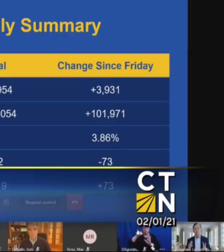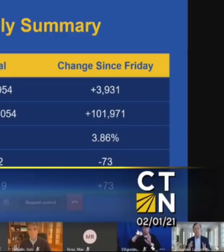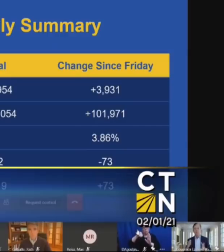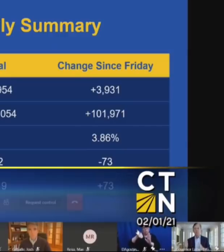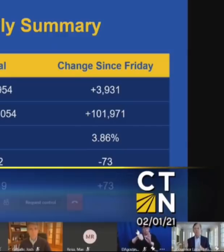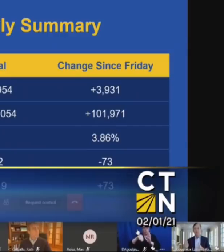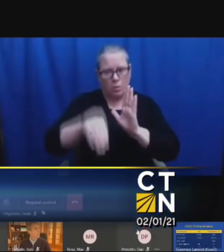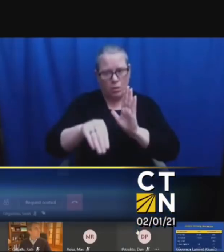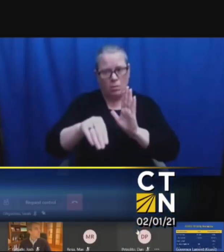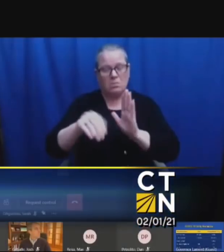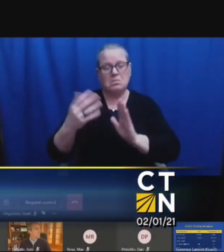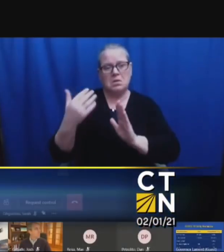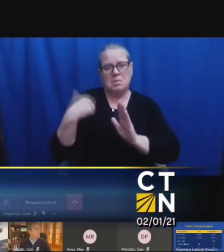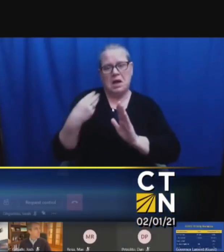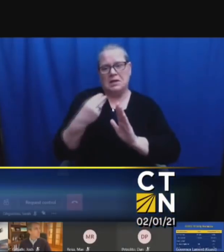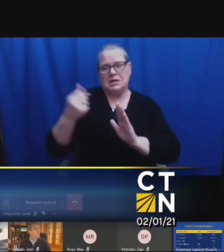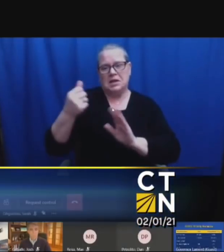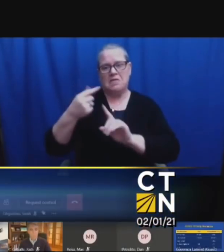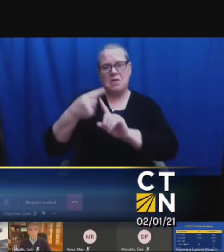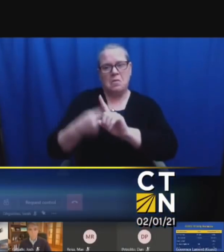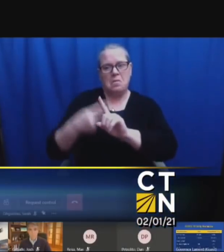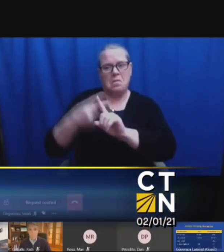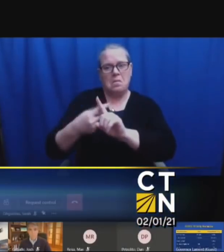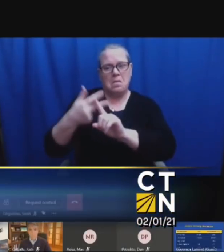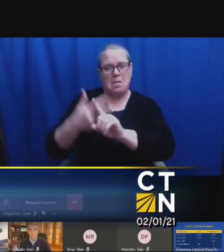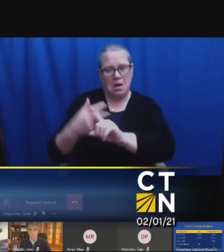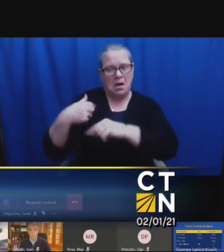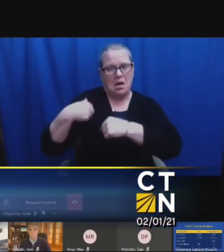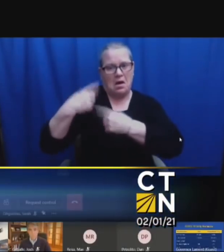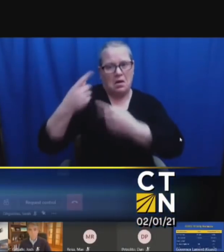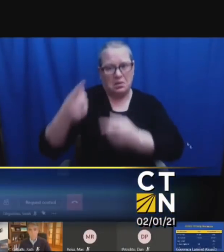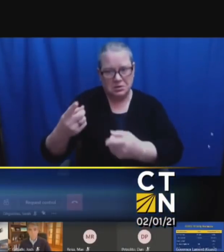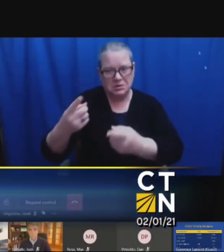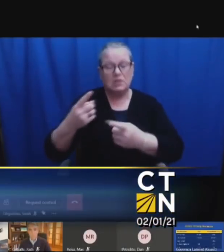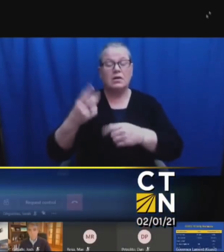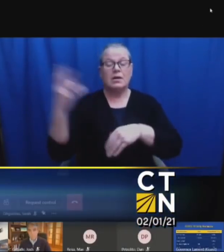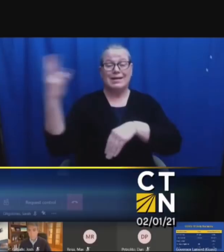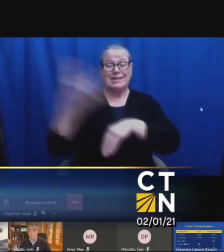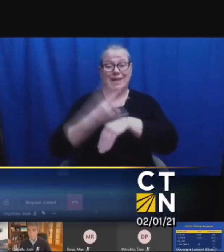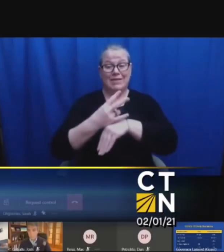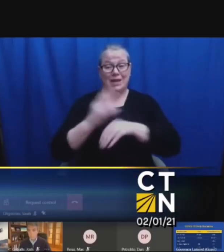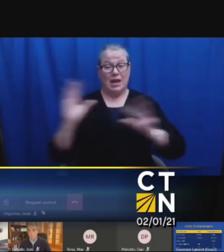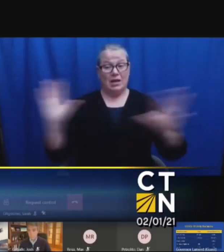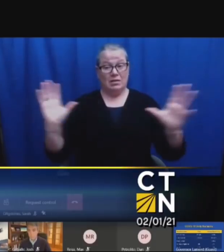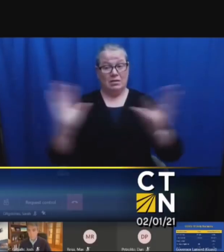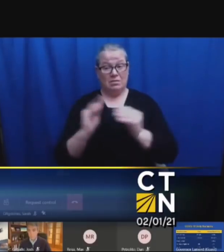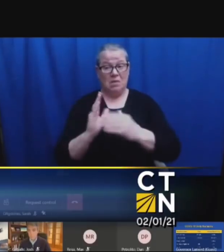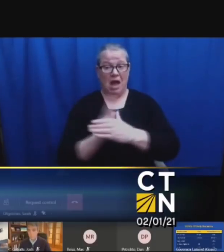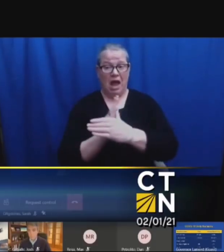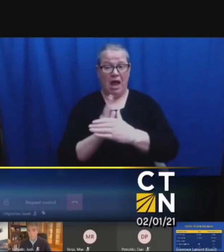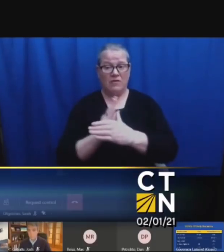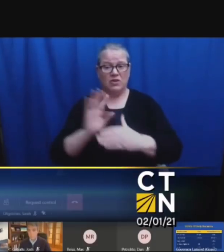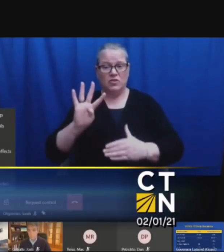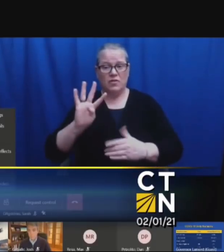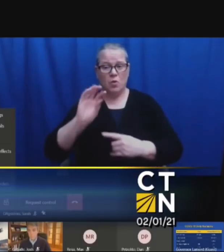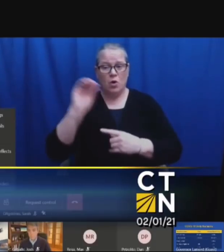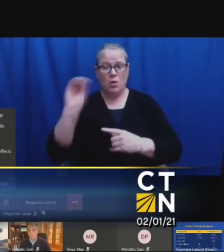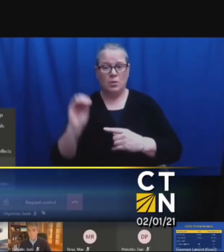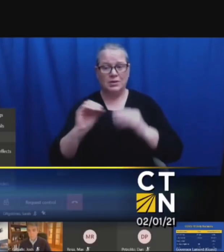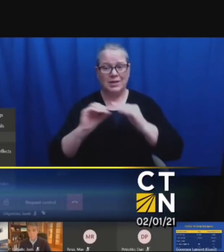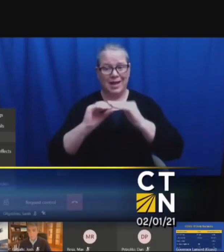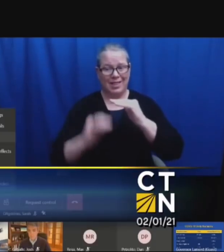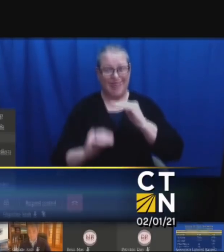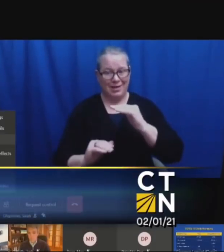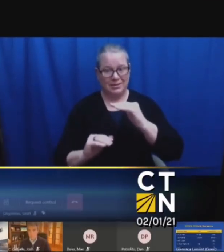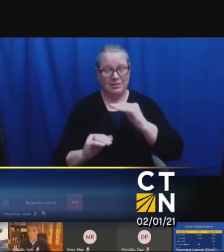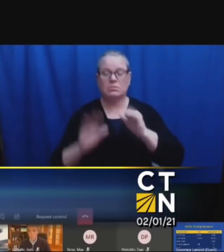the positivity rate, 7-day average, is less than 4%. That's remarkable. Hospitalizations trends down.